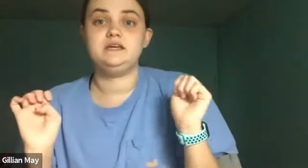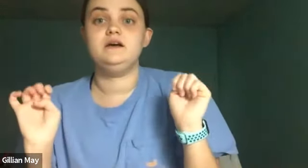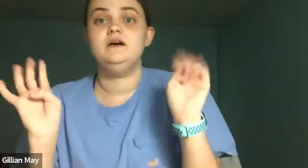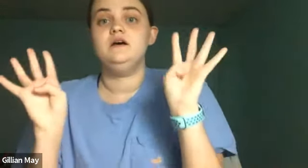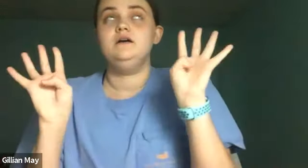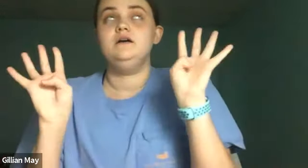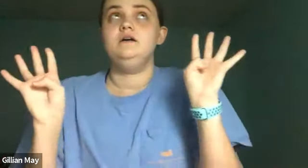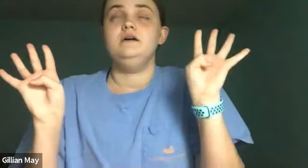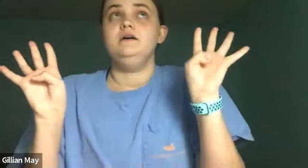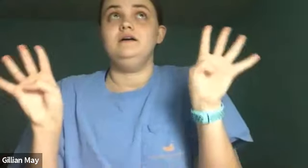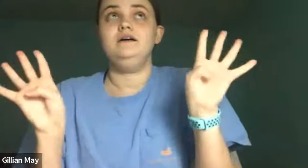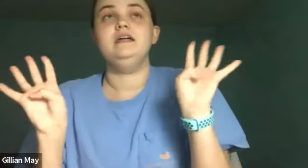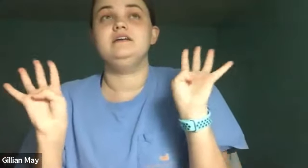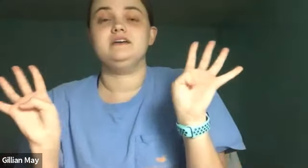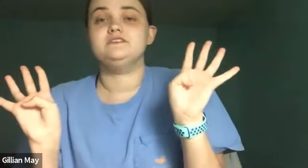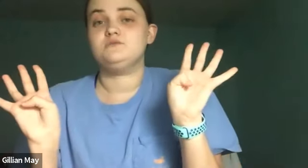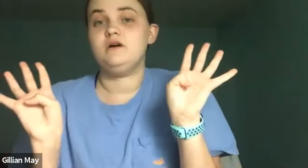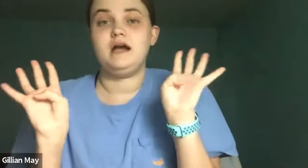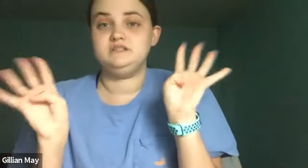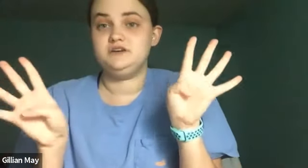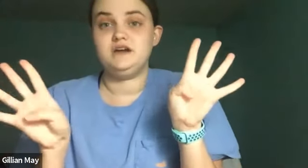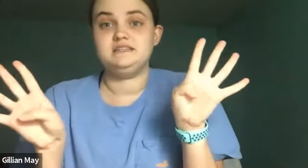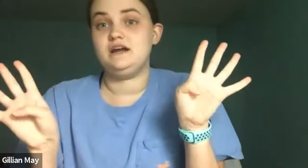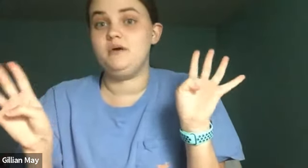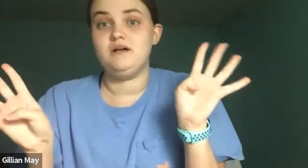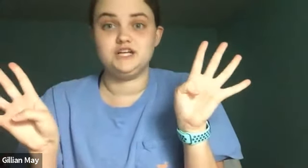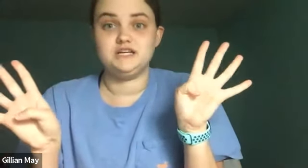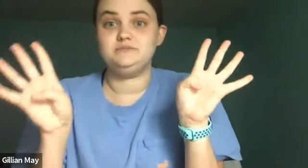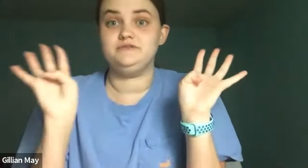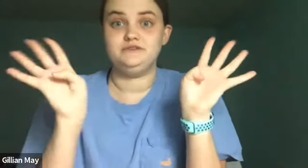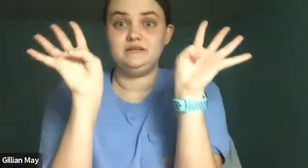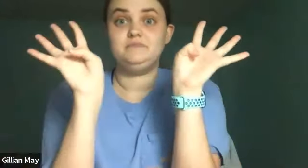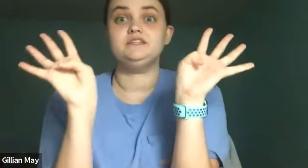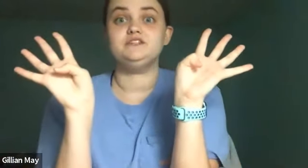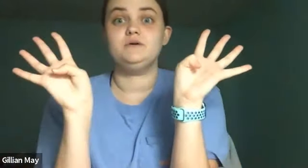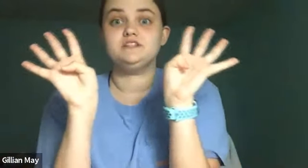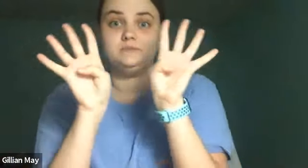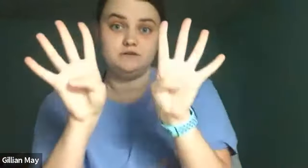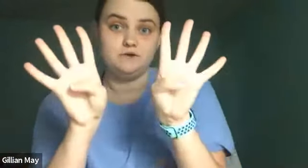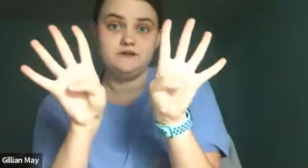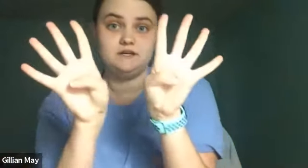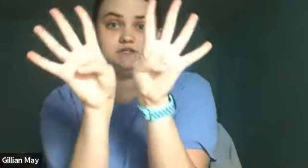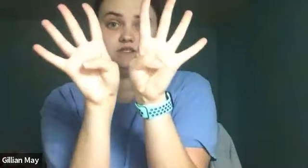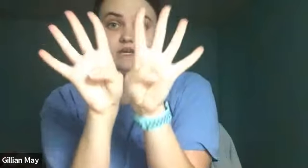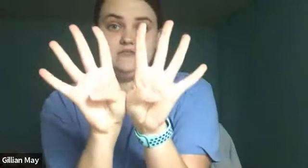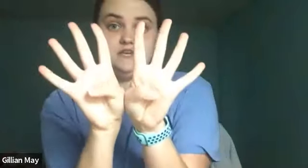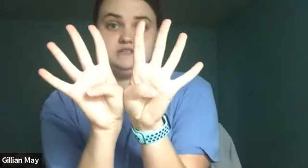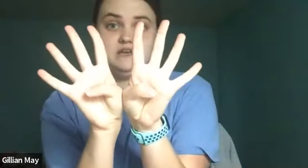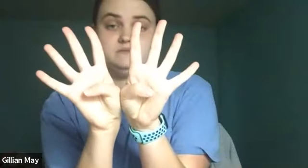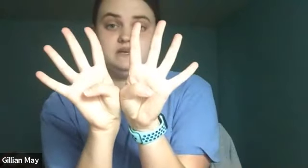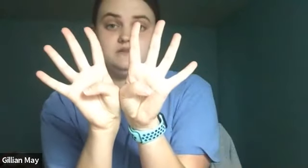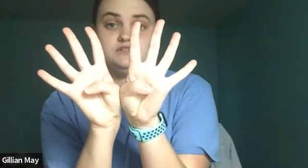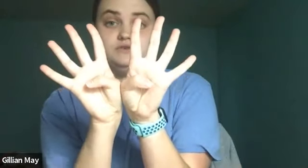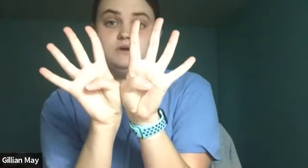be, if I get this wrong, I will tell you guys and I will apologize profusely. But so it's going to be your 4 fingers and then you just have them together. So